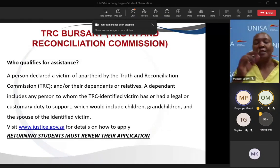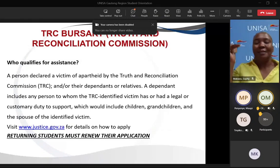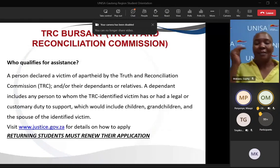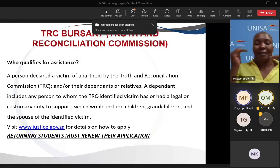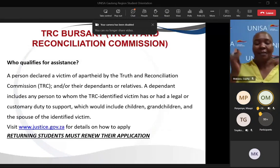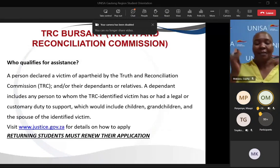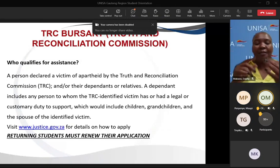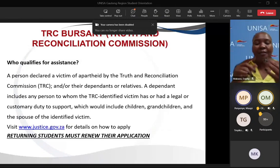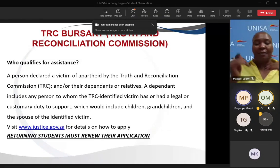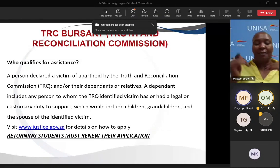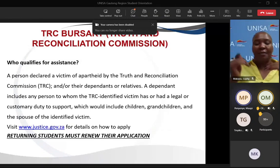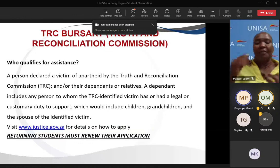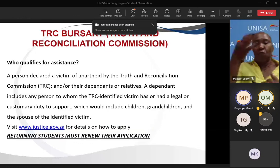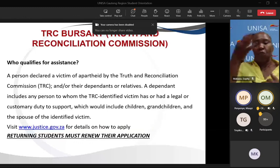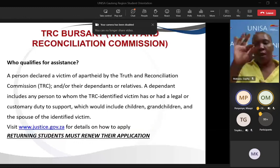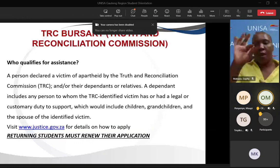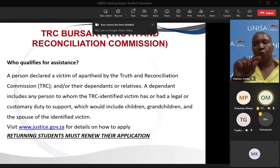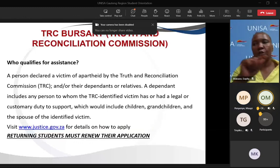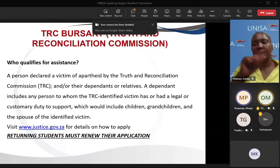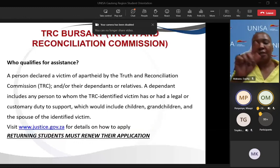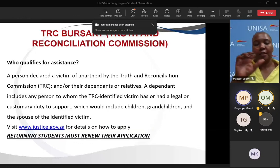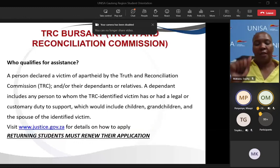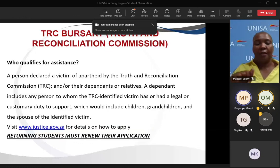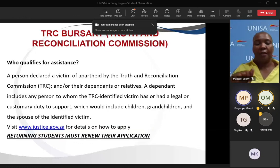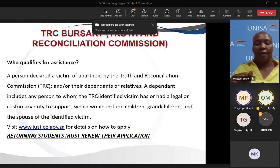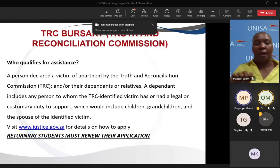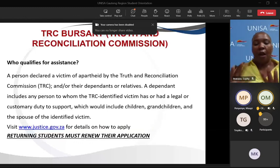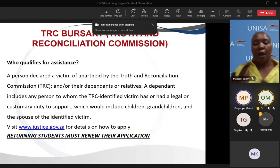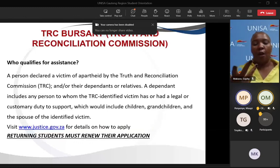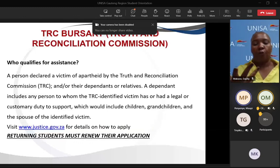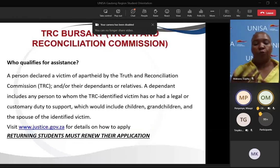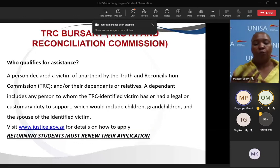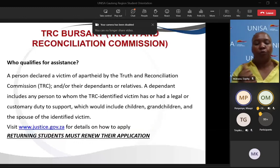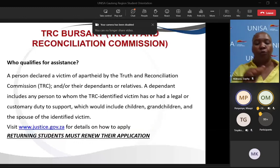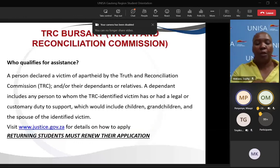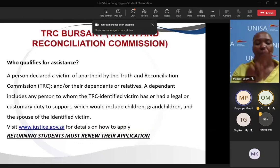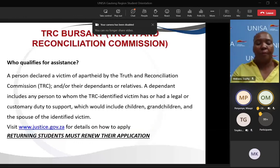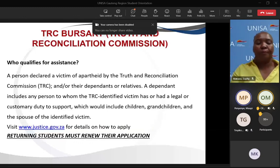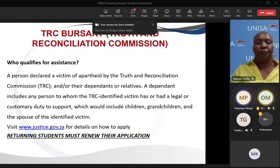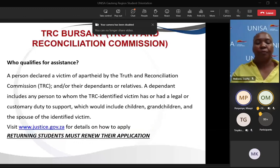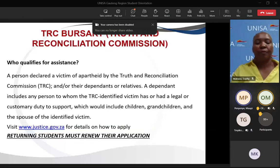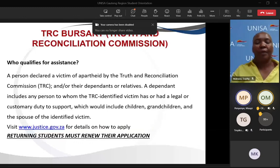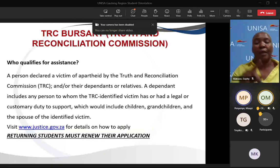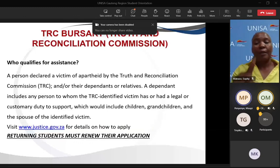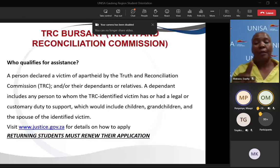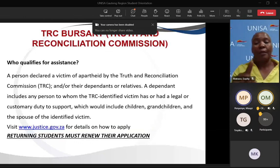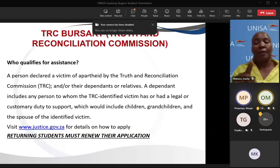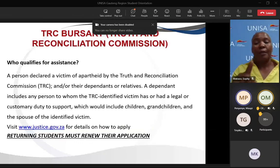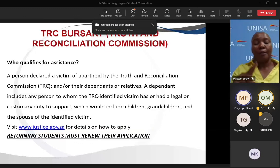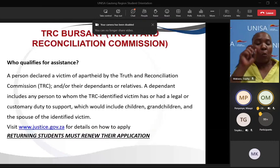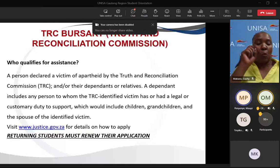for more details how on how to apply please note that retaining Tia